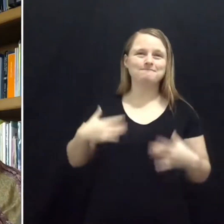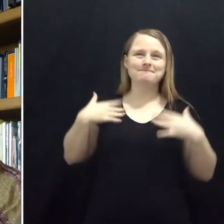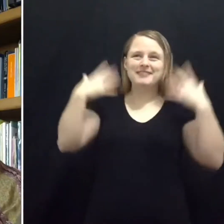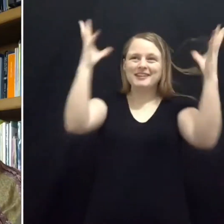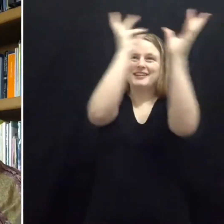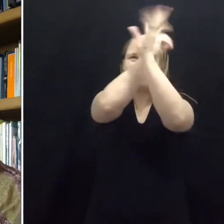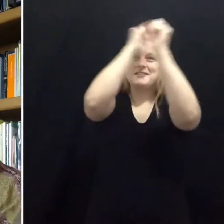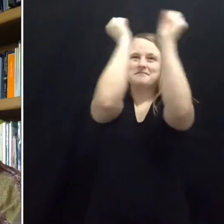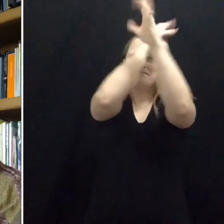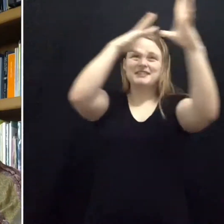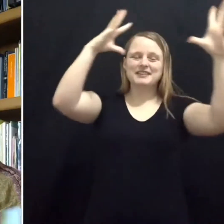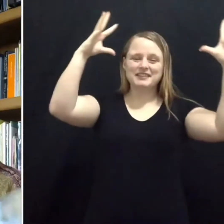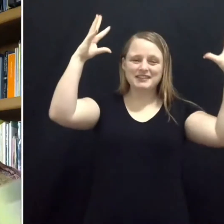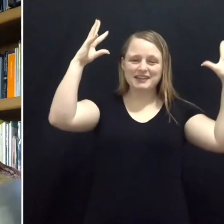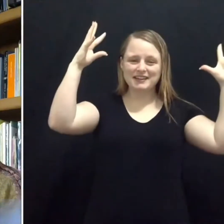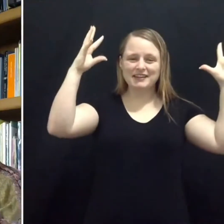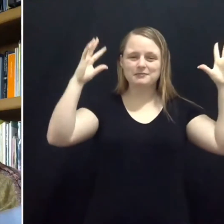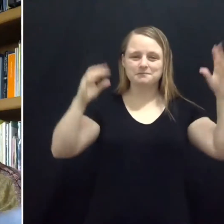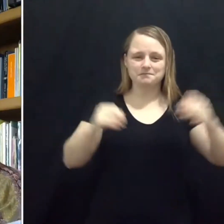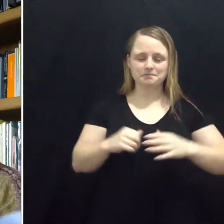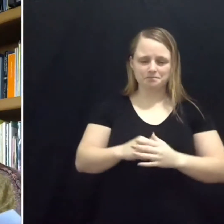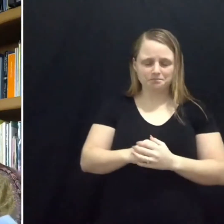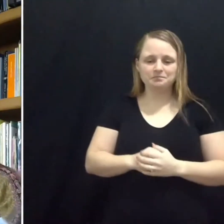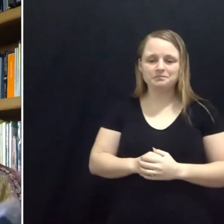my sweet girl, always.